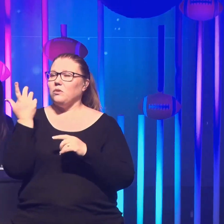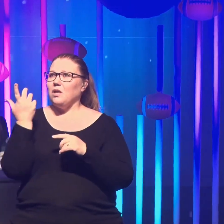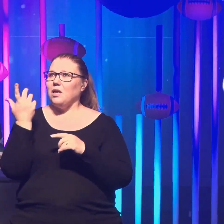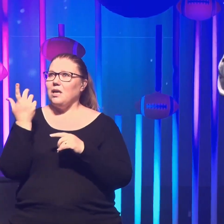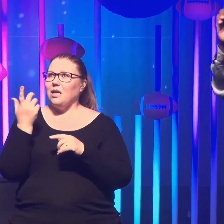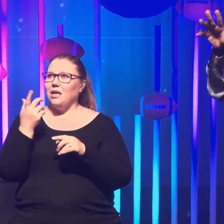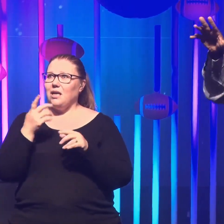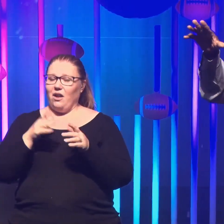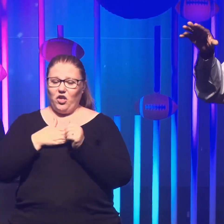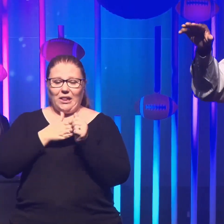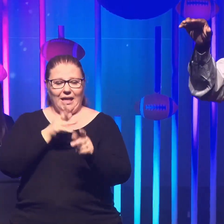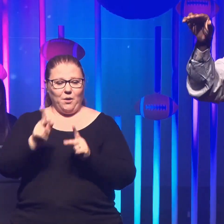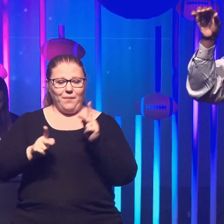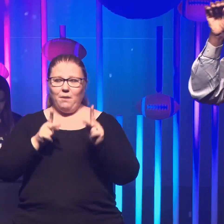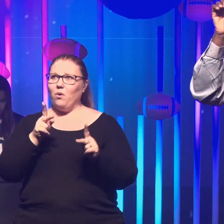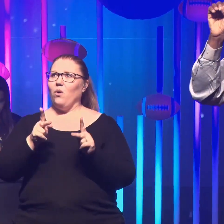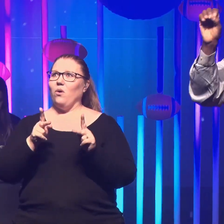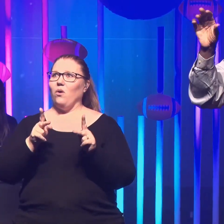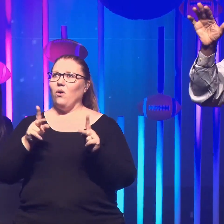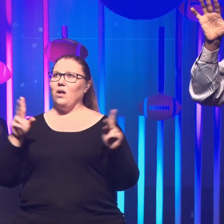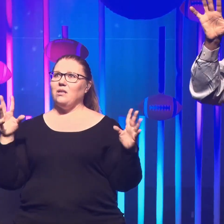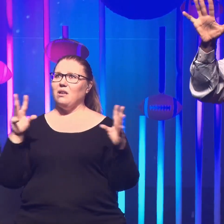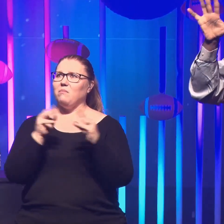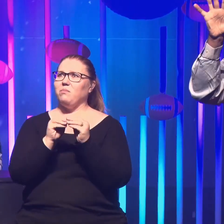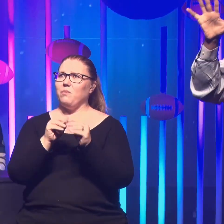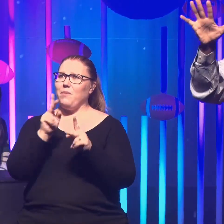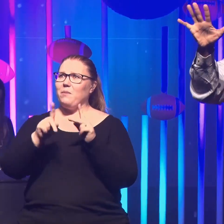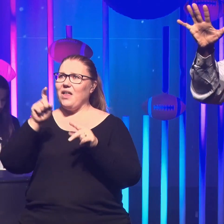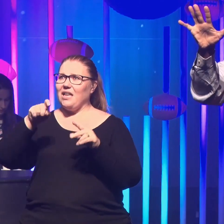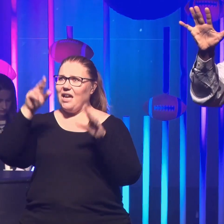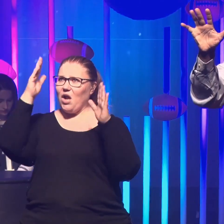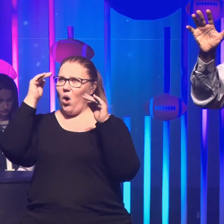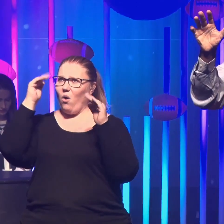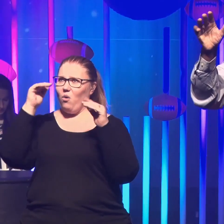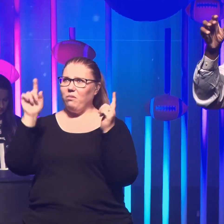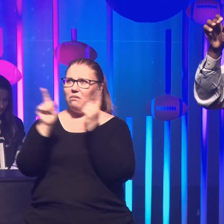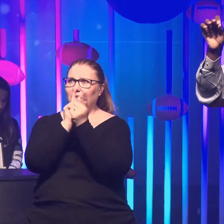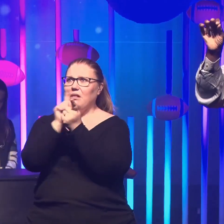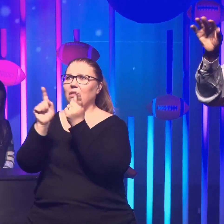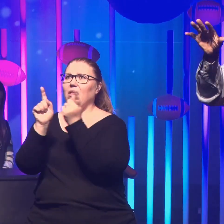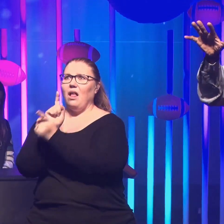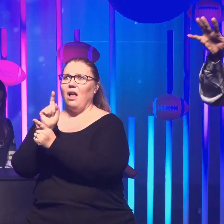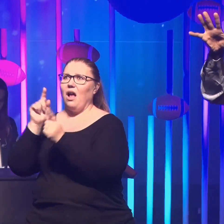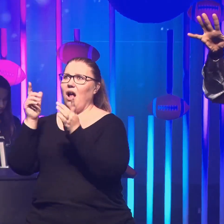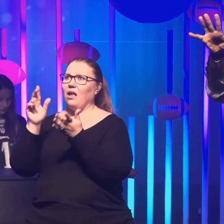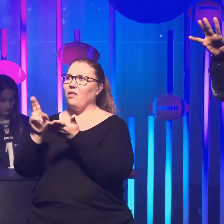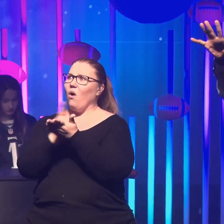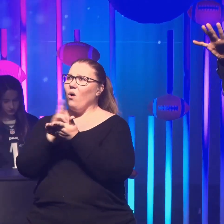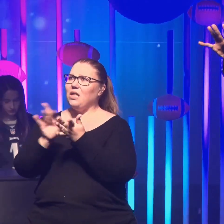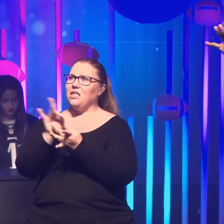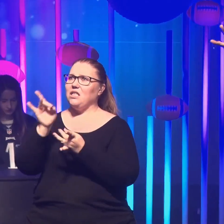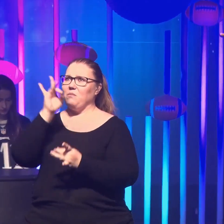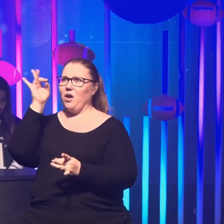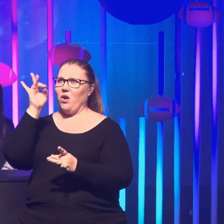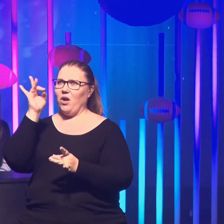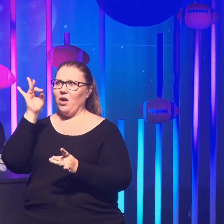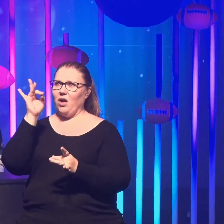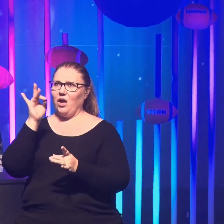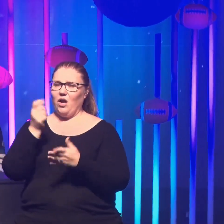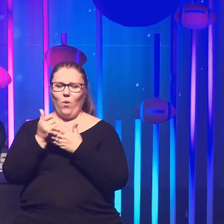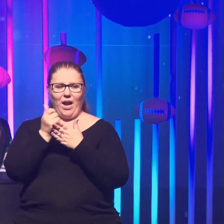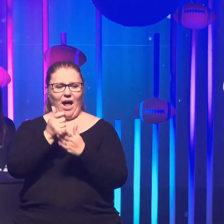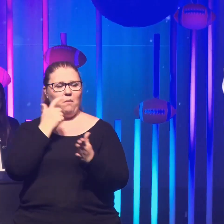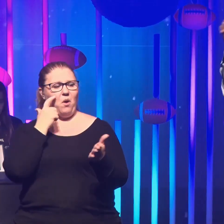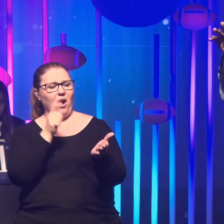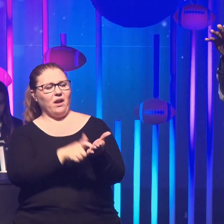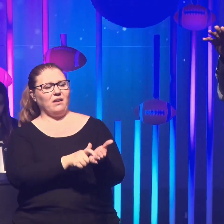people that need to be encouraged, people that need hope, I pray that your Holy Spirit will open their eyes, that they will not miss them.